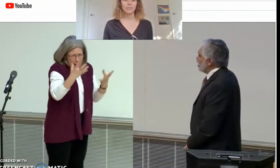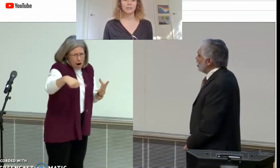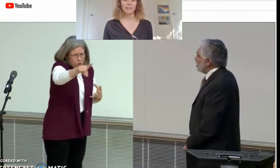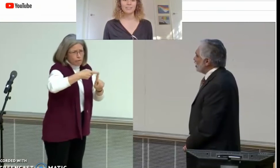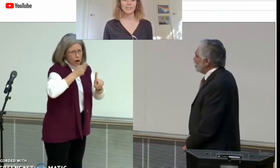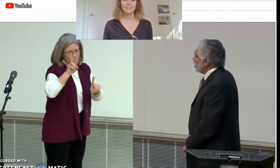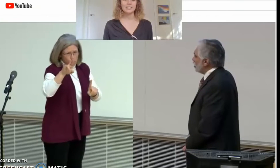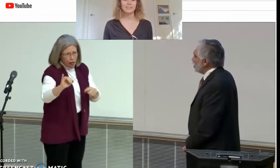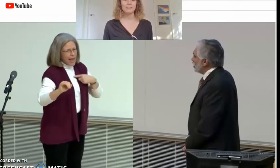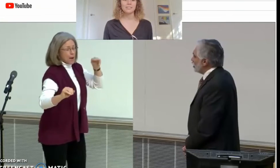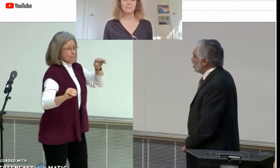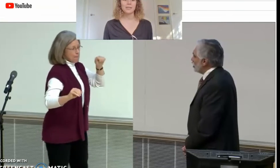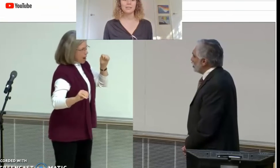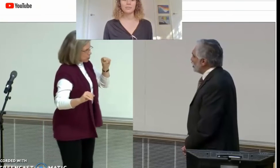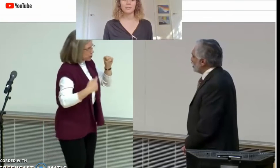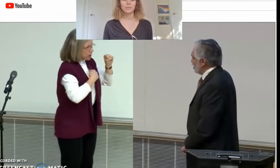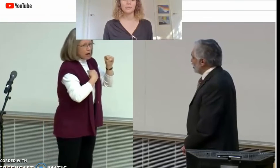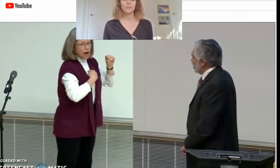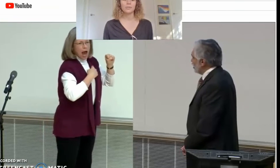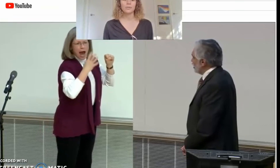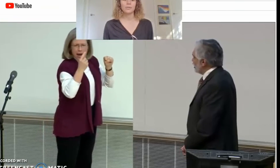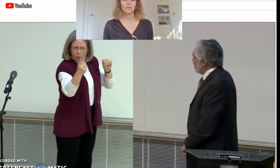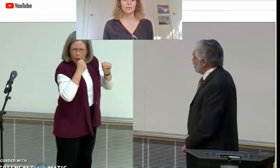looking around and I've seen many of you.